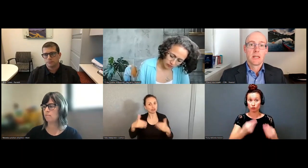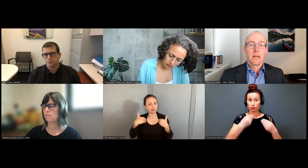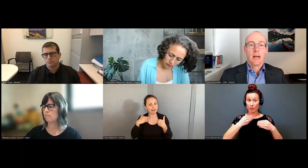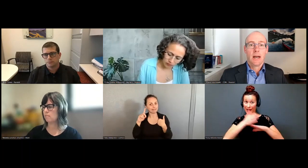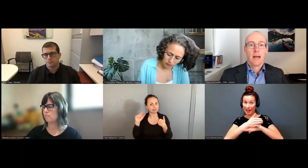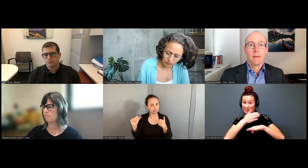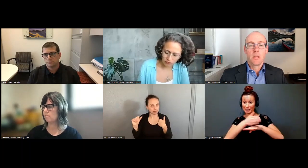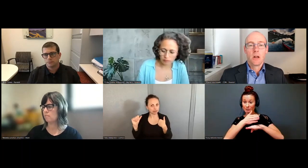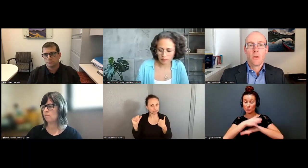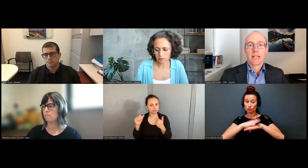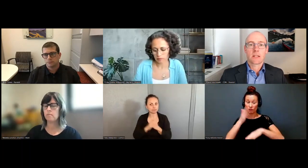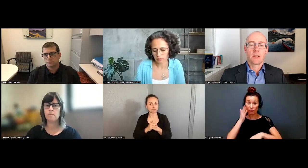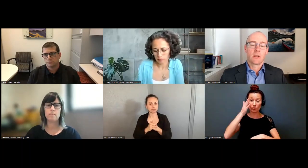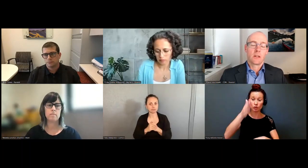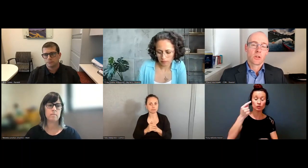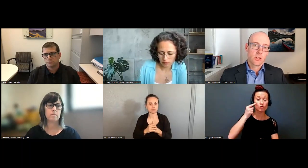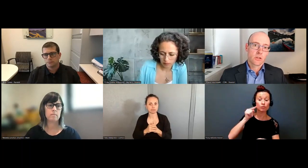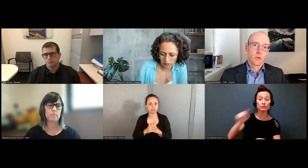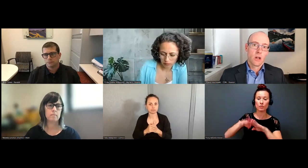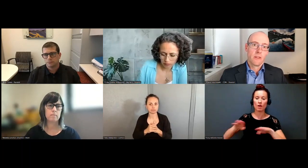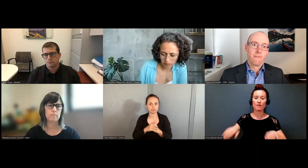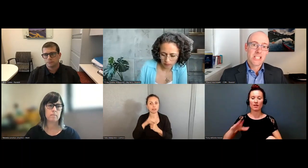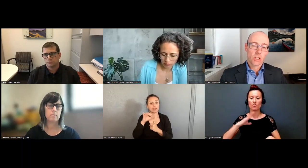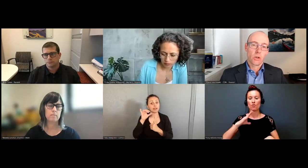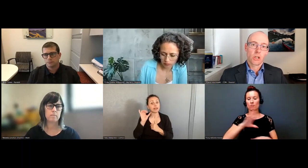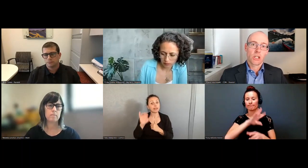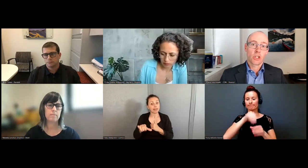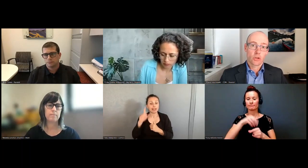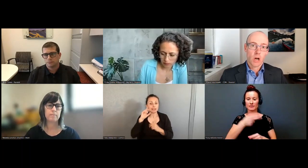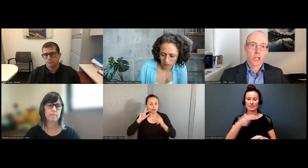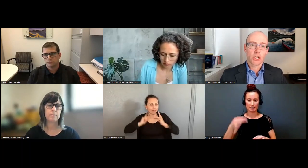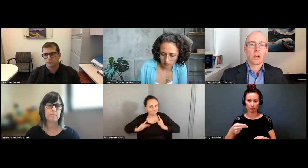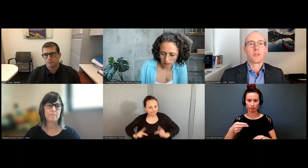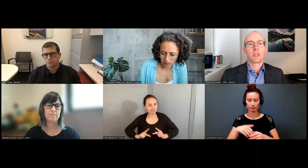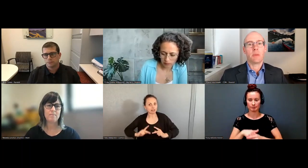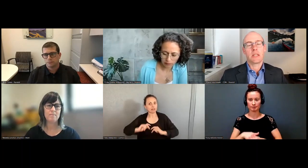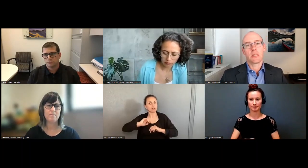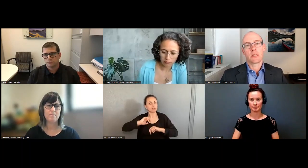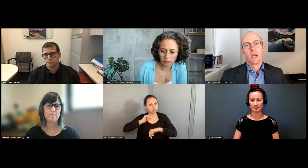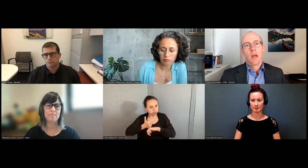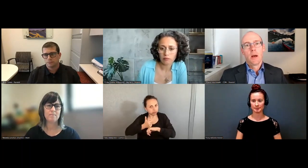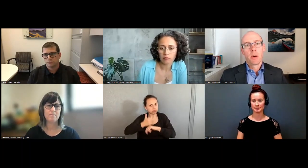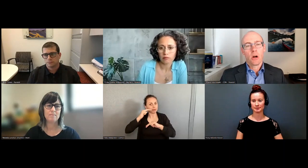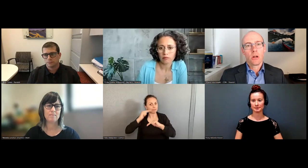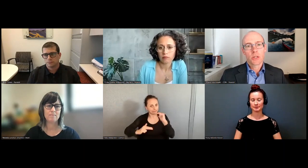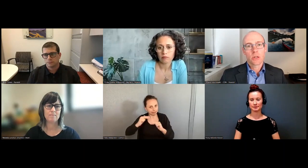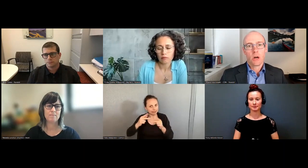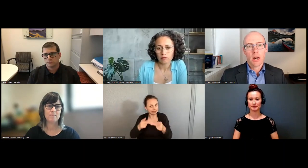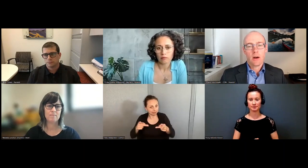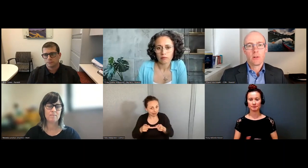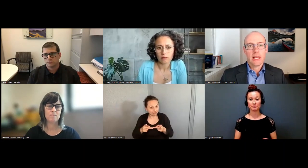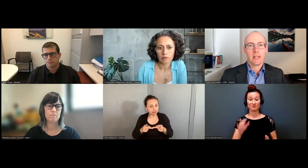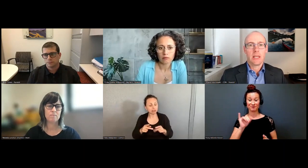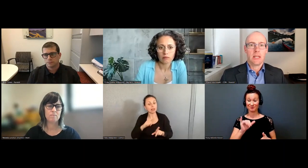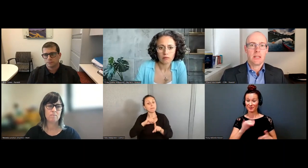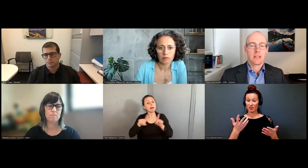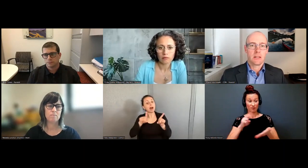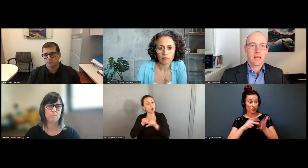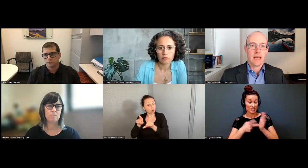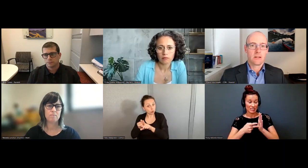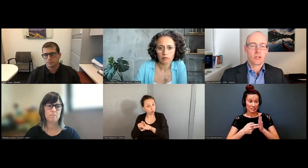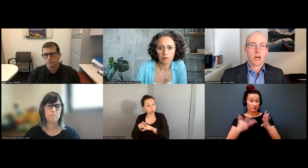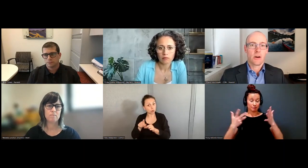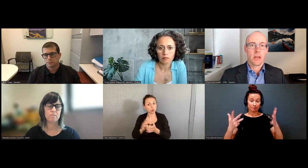disabilities. That's certainly true on the physical construction of spaces, but also on how likely it